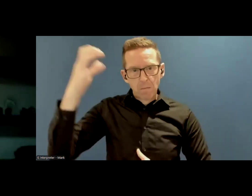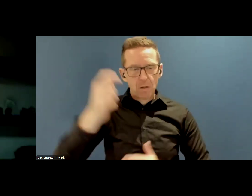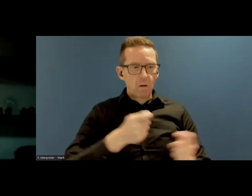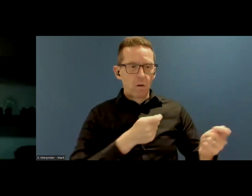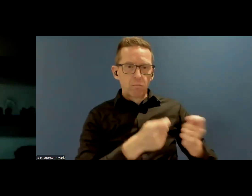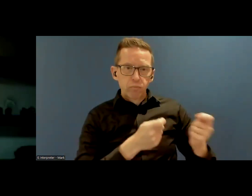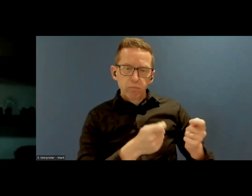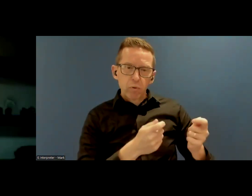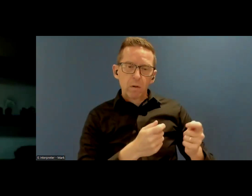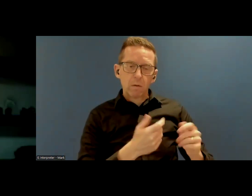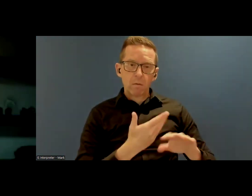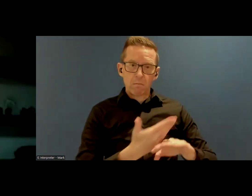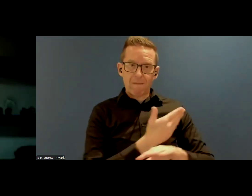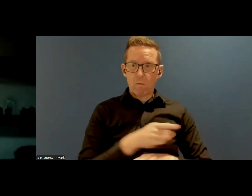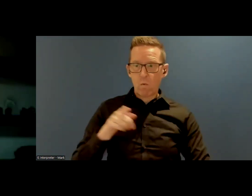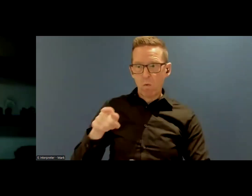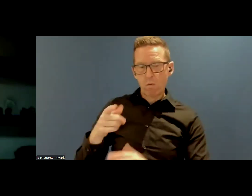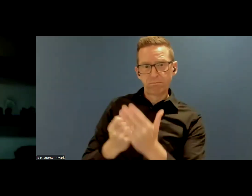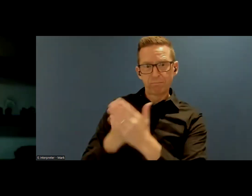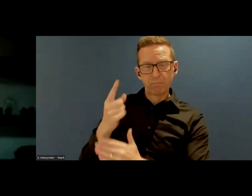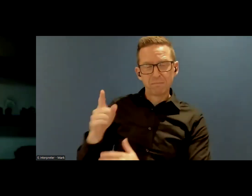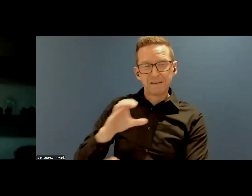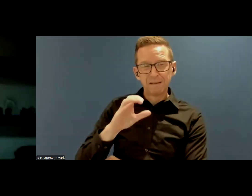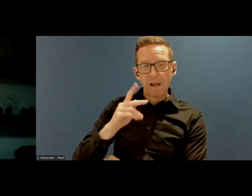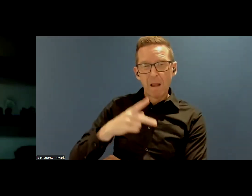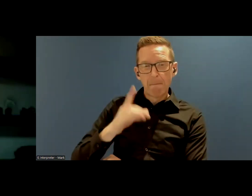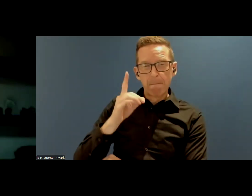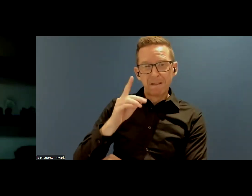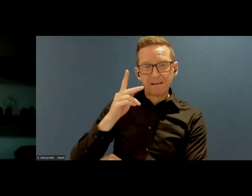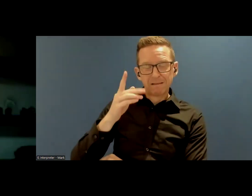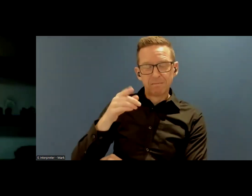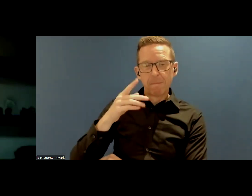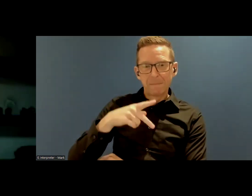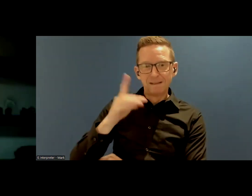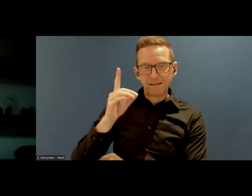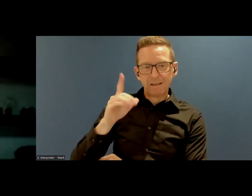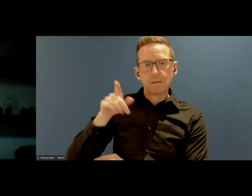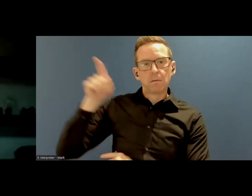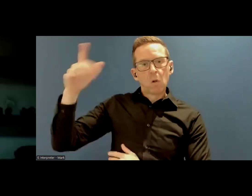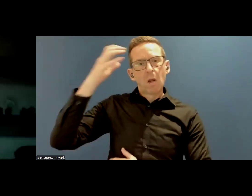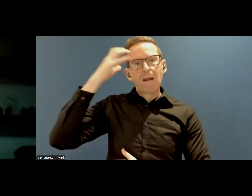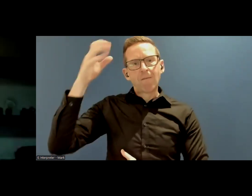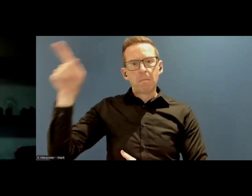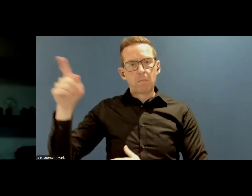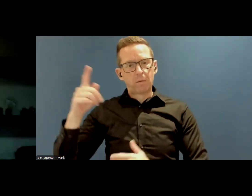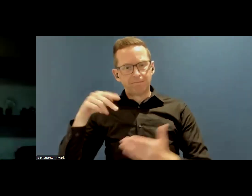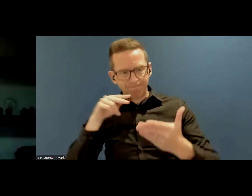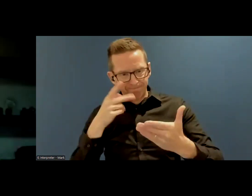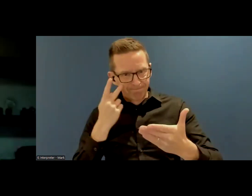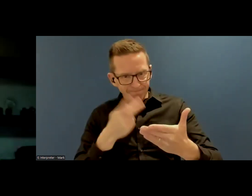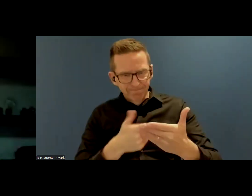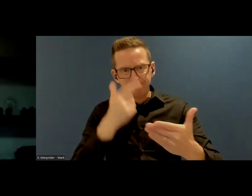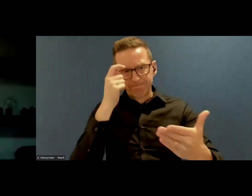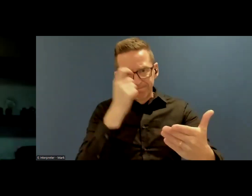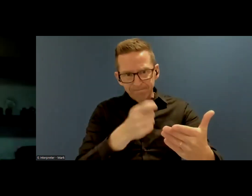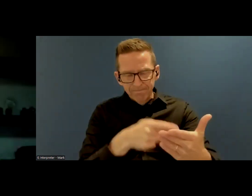CRPD. This easier for governments, especially, to keep things under